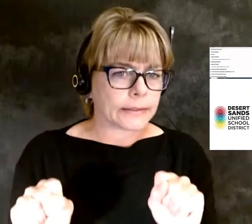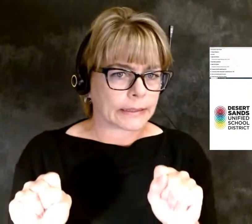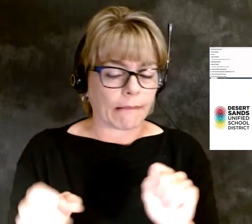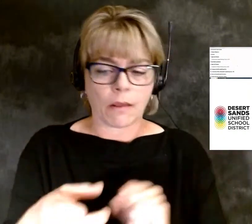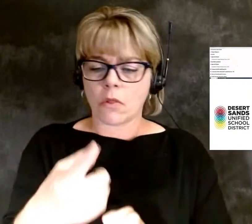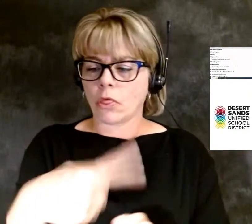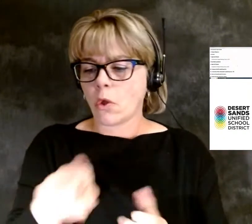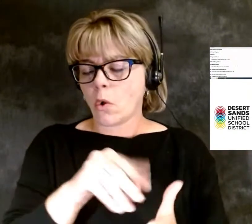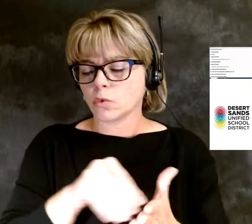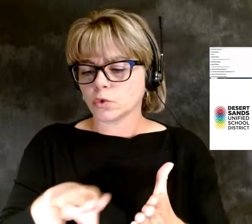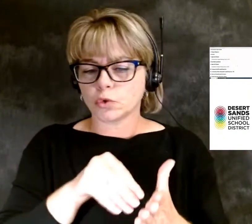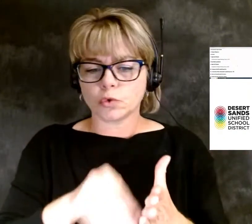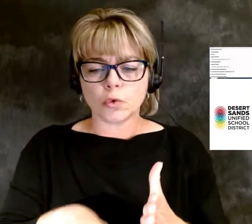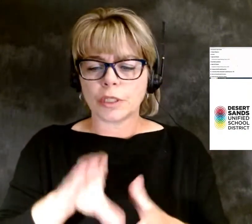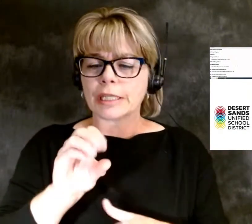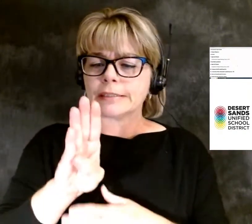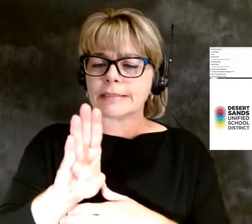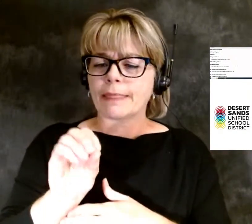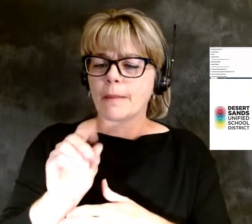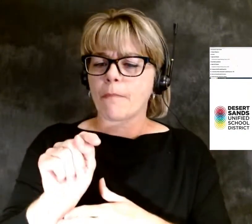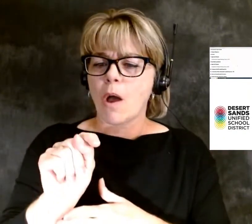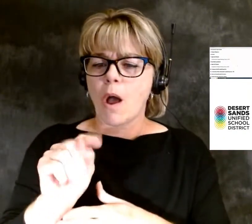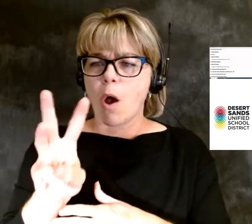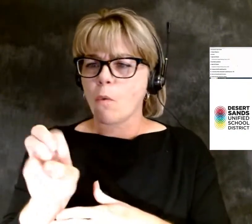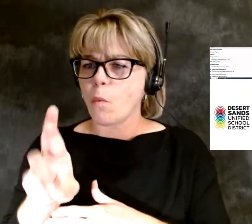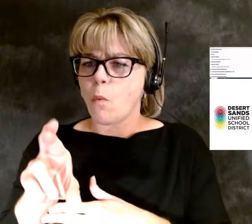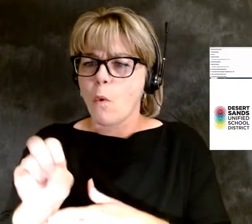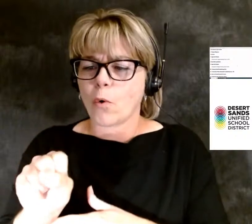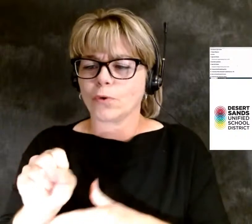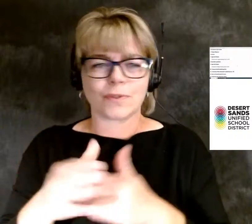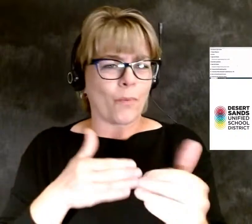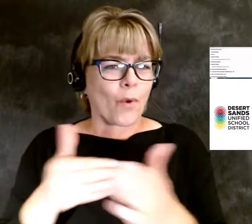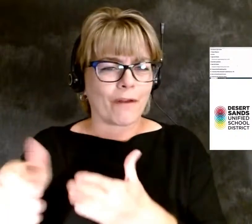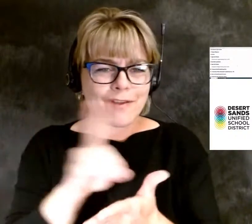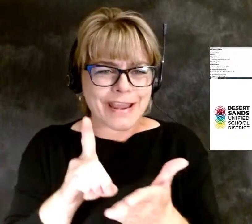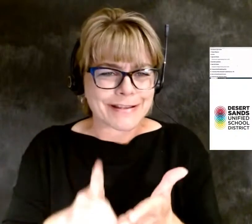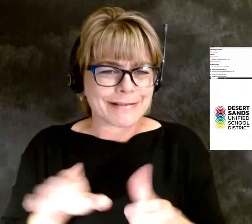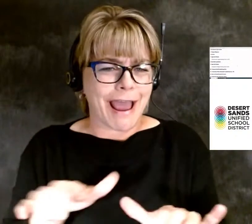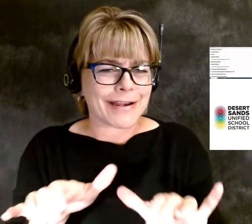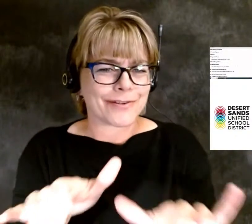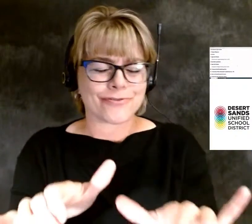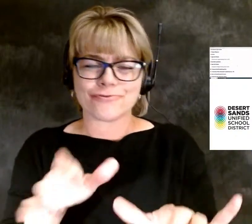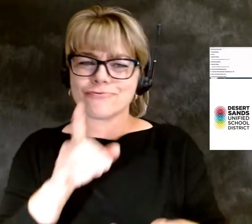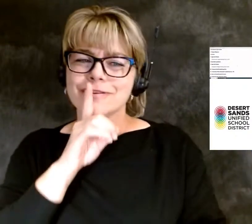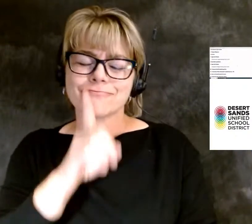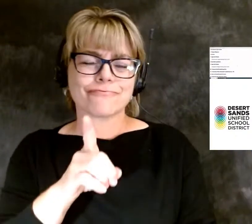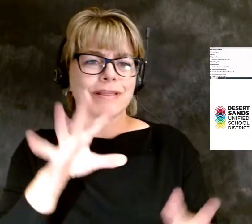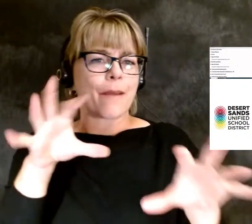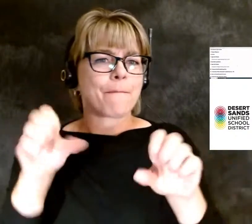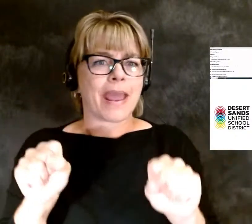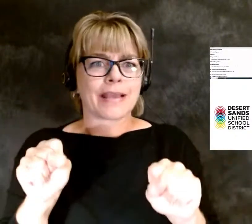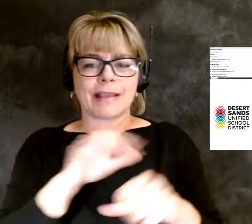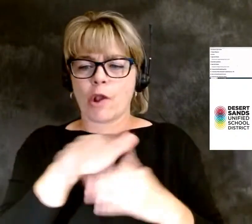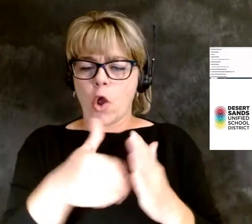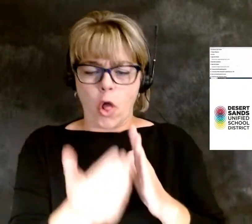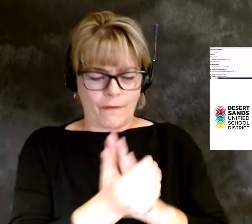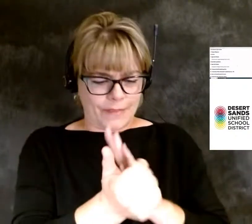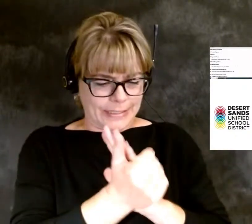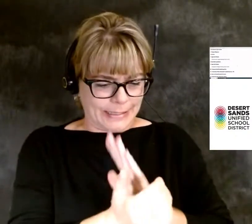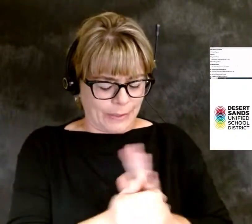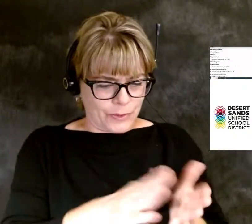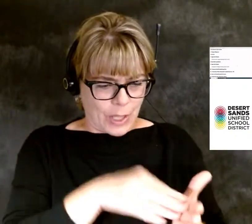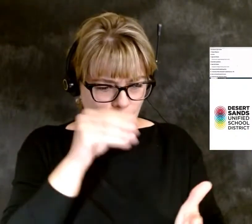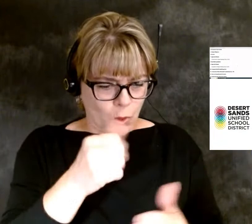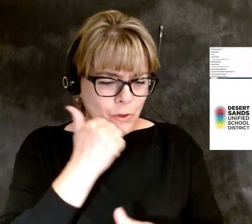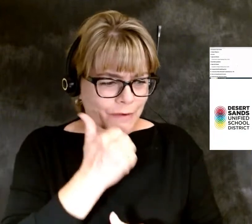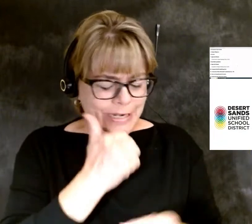students and the bot wars and whatever that they design and do, it's It just brings all the skills that you learn every day from math, physics, science,